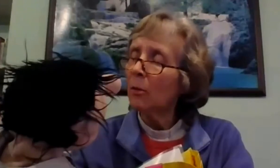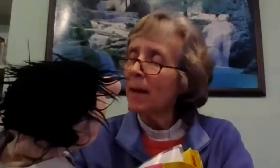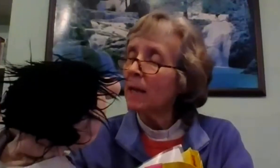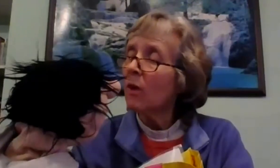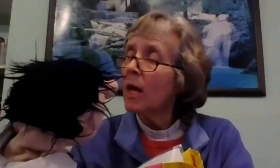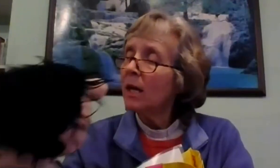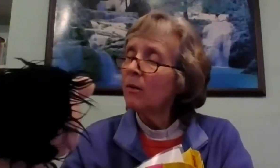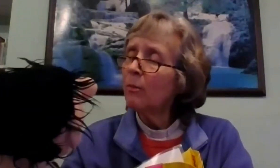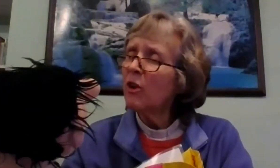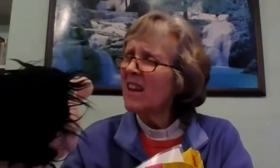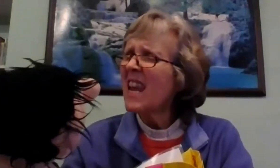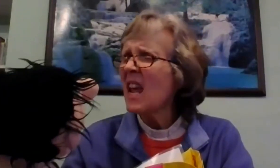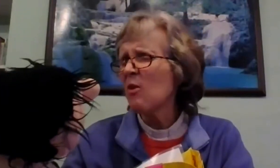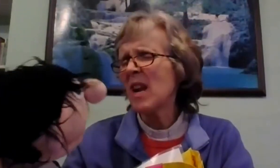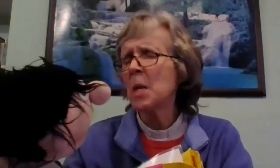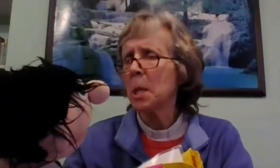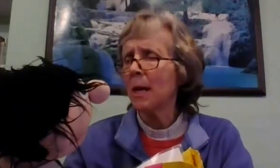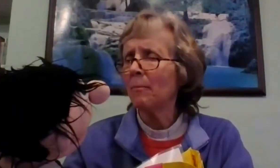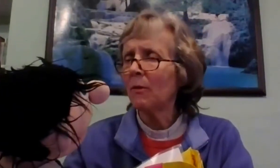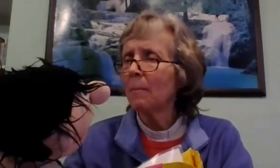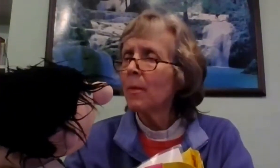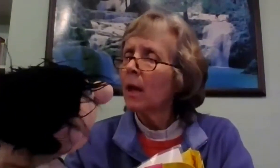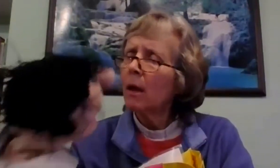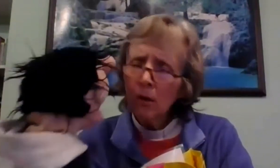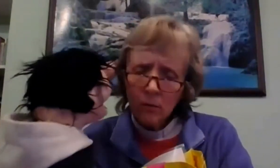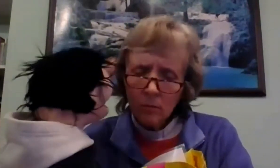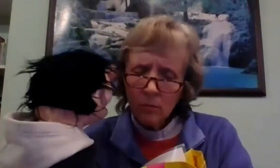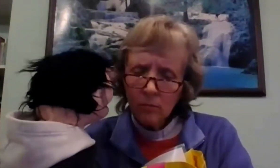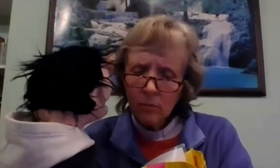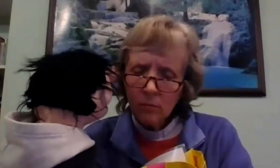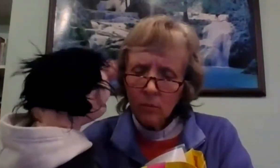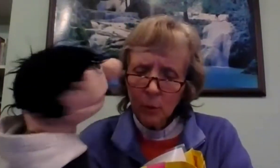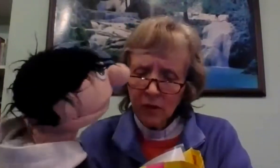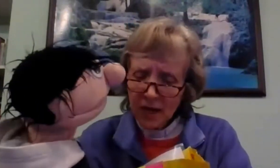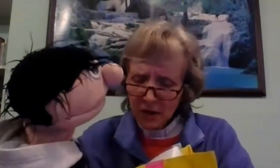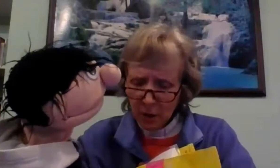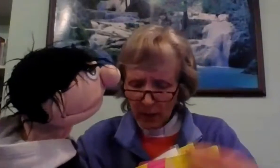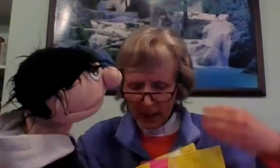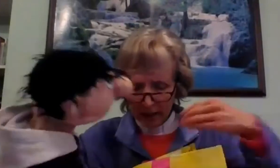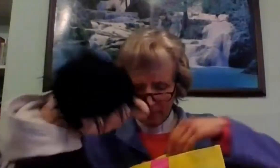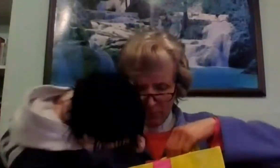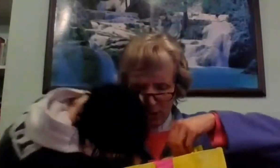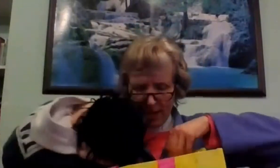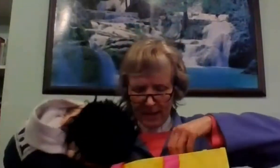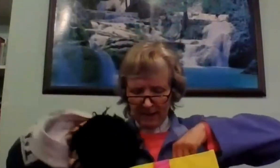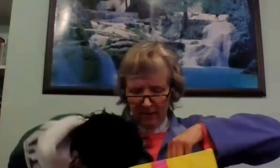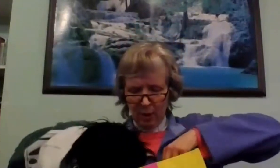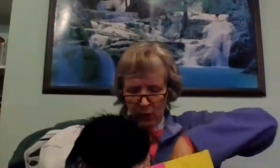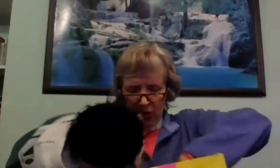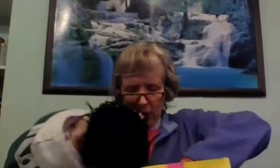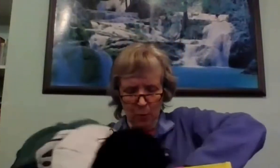bit near Egypt. What was he doing? Well, let's have a look and see what we